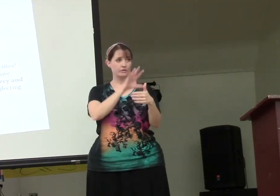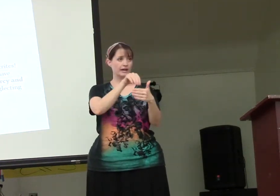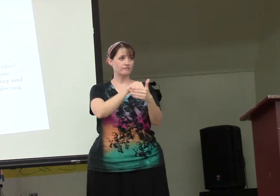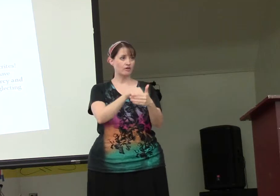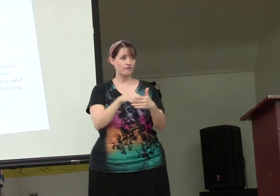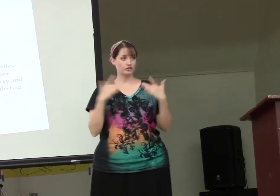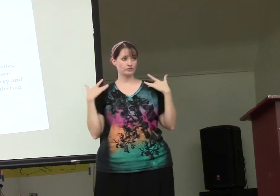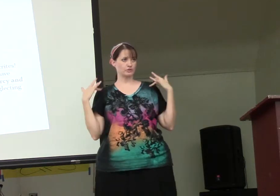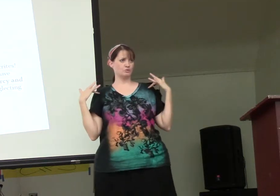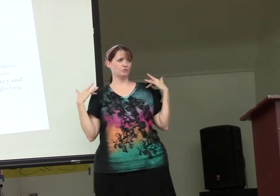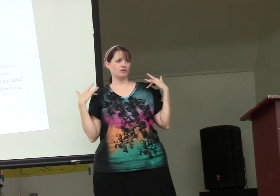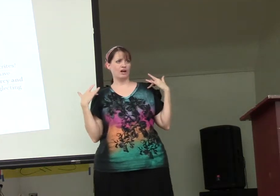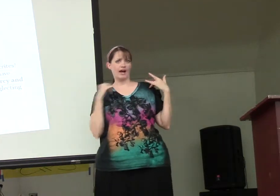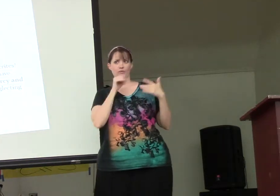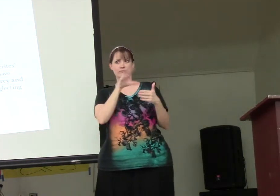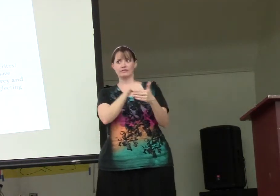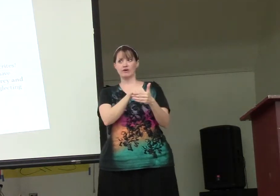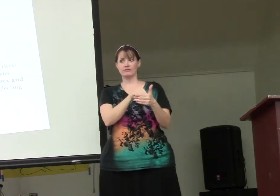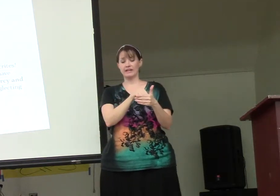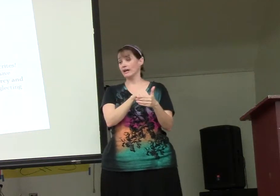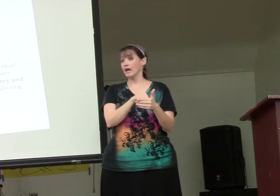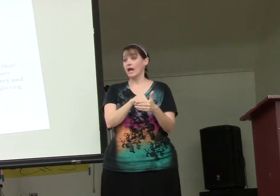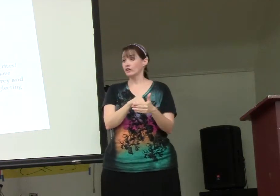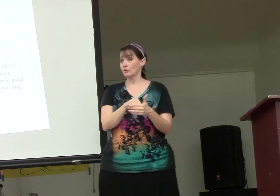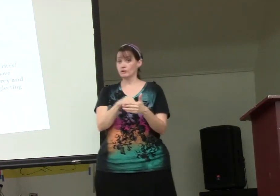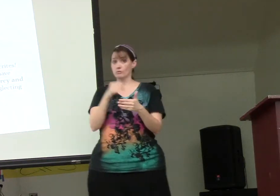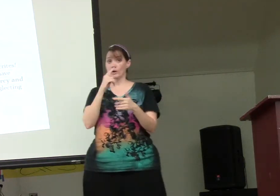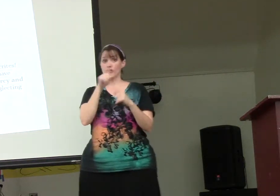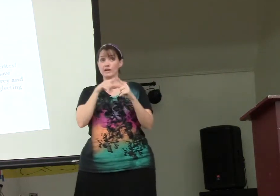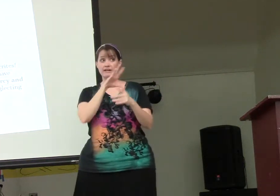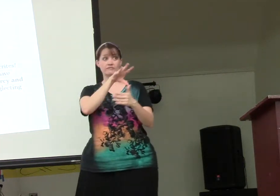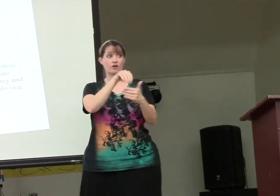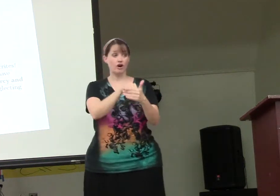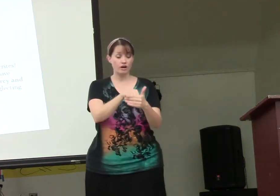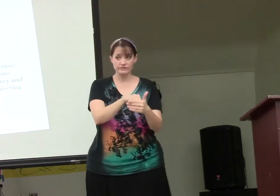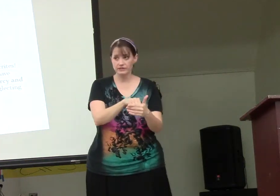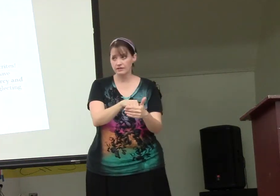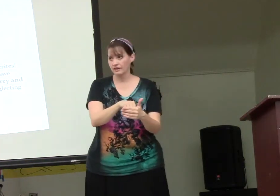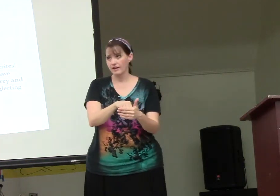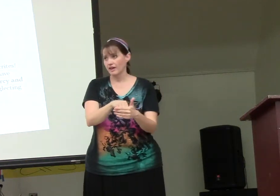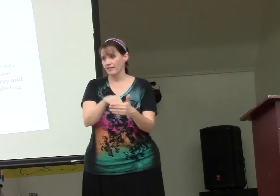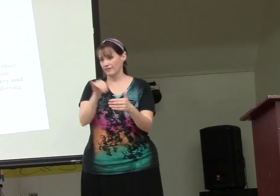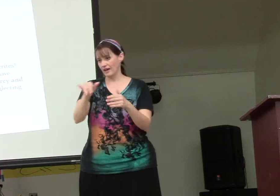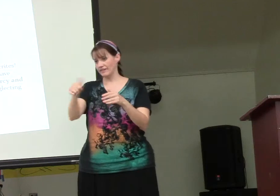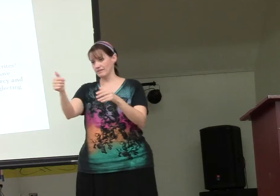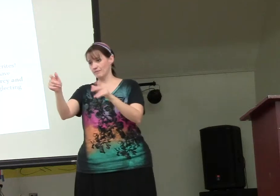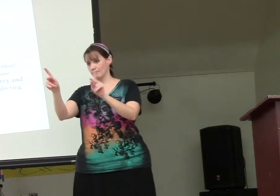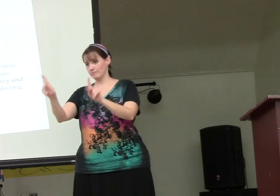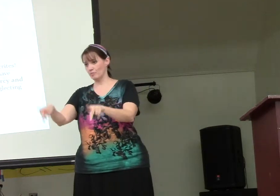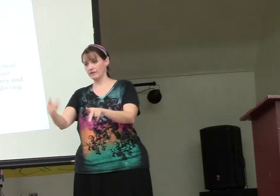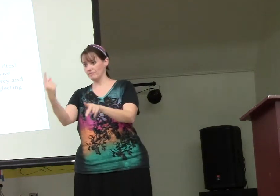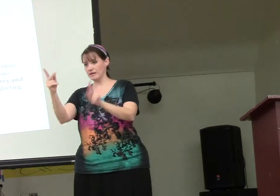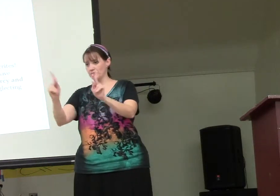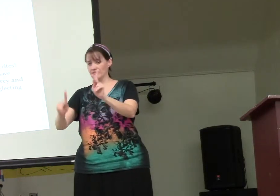get involved or do you say, ooh, I don't want to be involved in that? And you know, when you get involved, that the one of the people